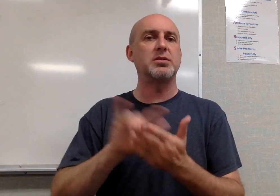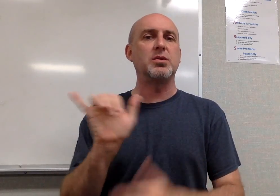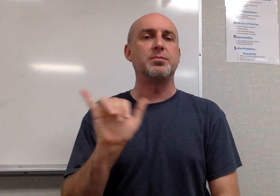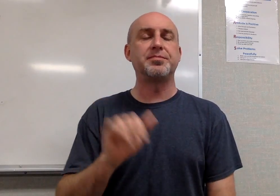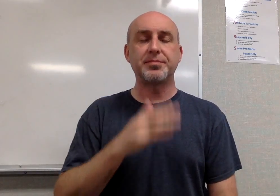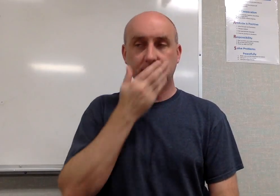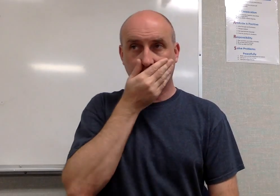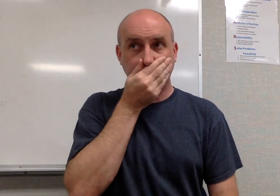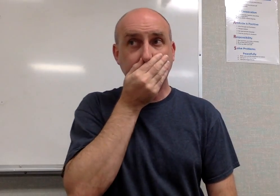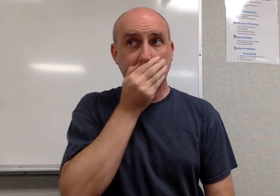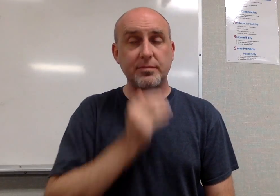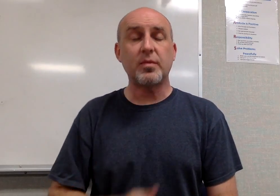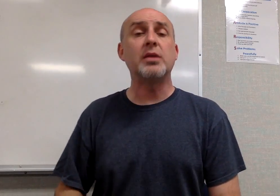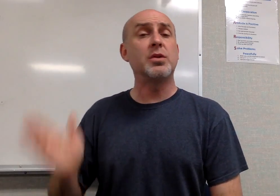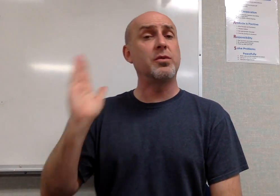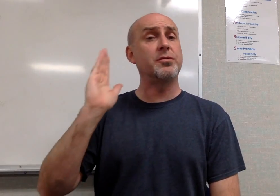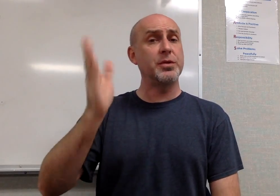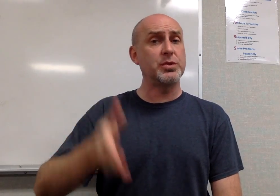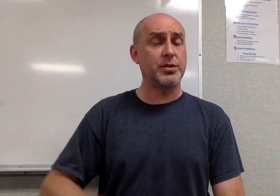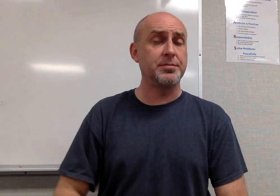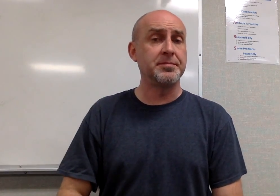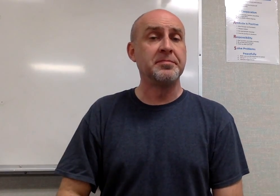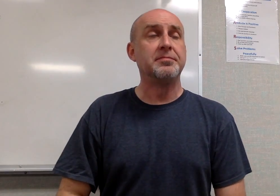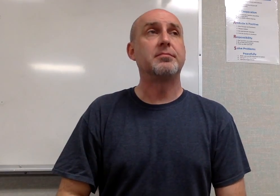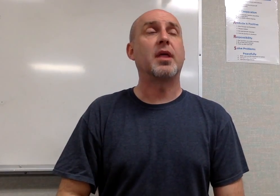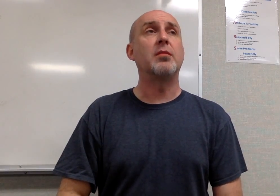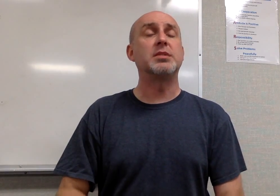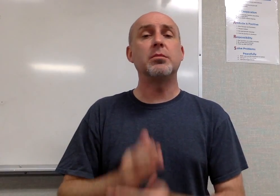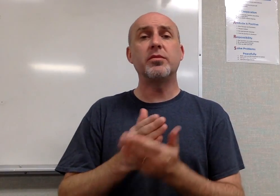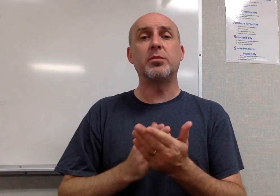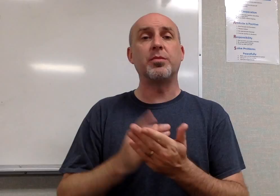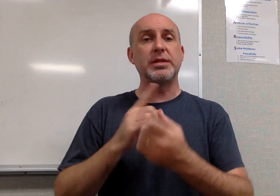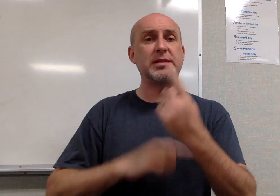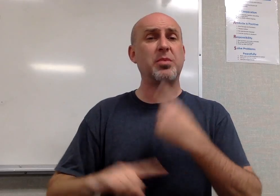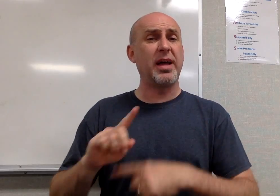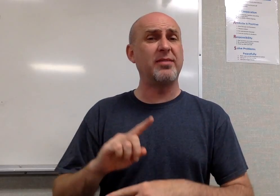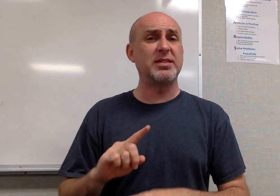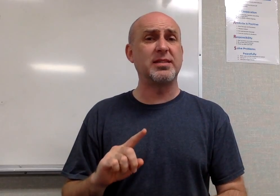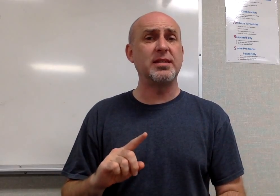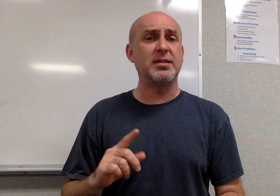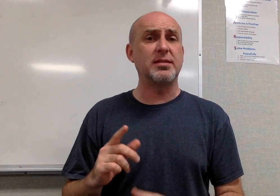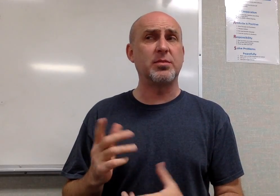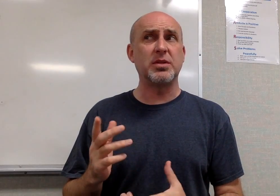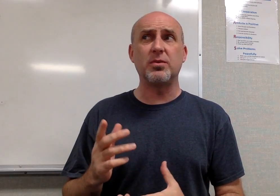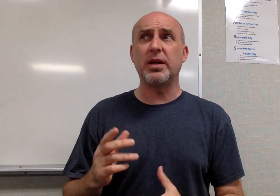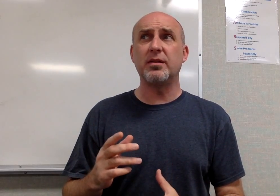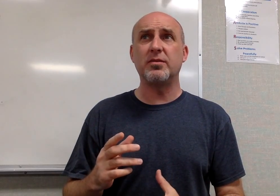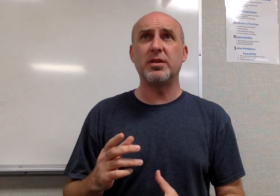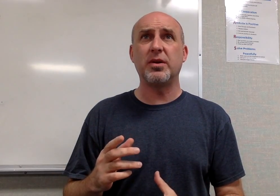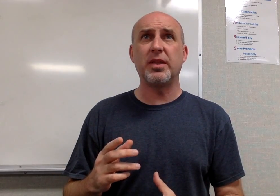too. So for future, some of them are pretty simple. I have to sneeze. I'm going to do it right on the video, I think.